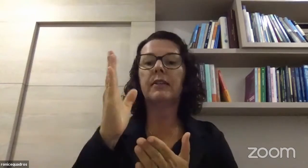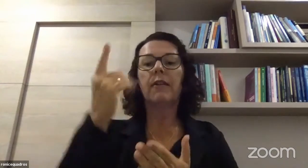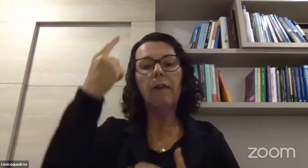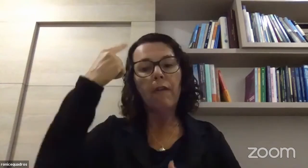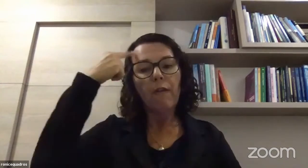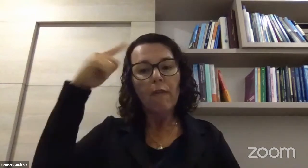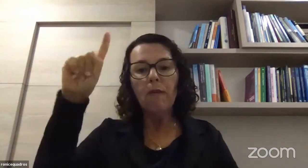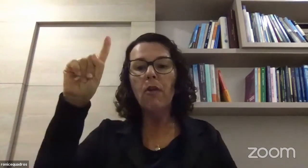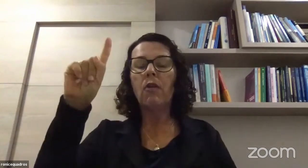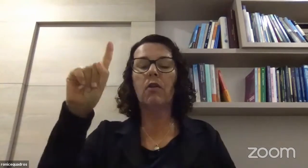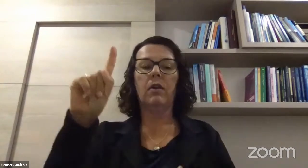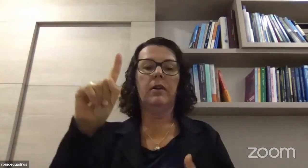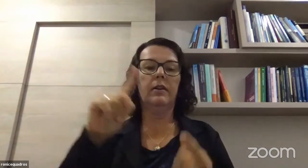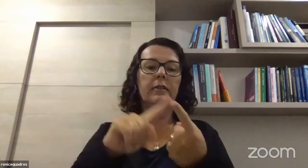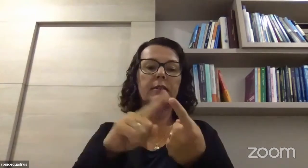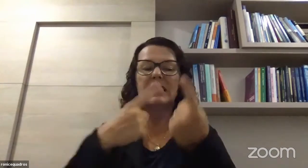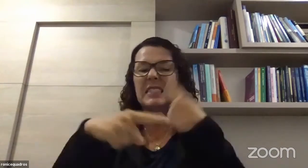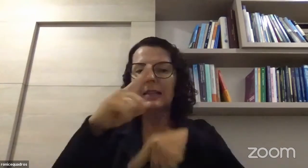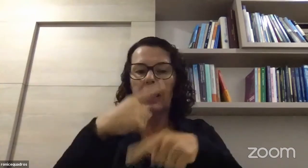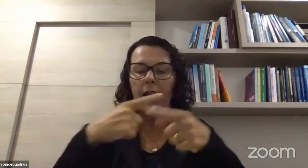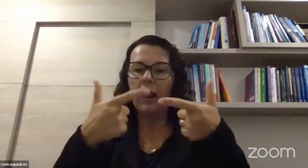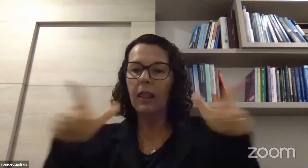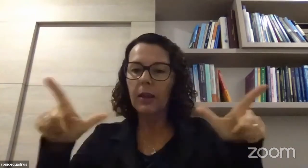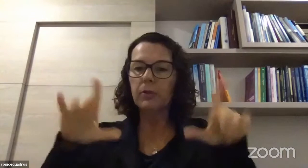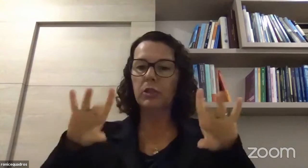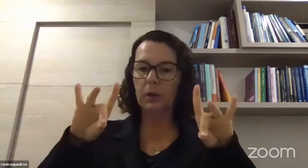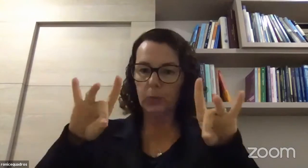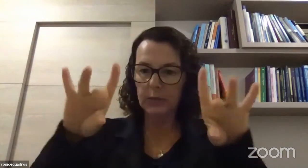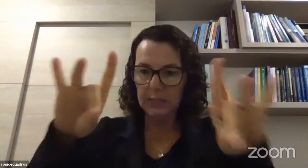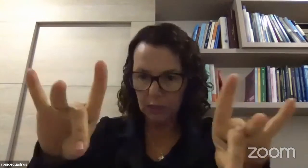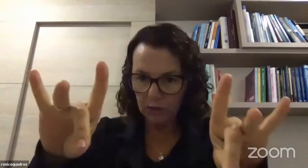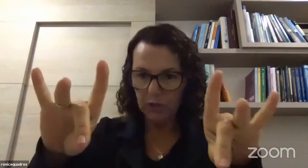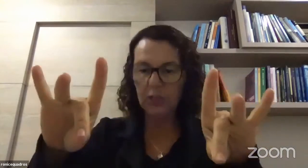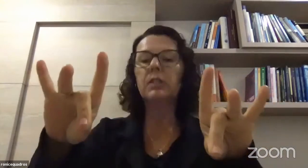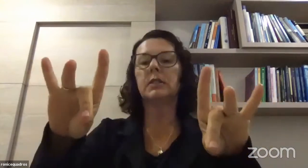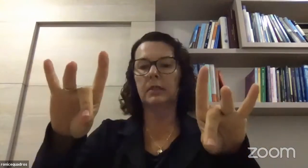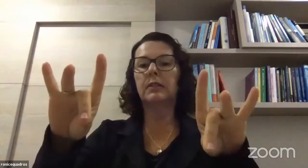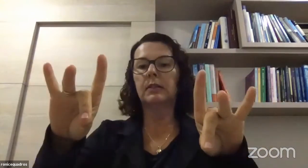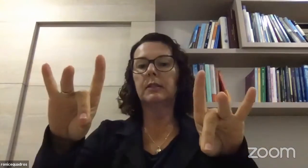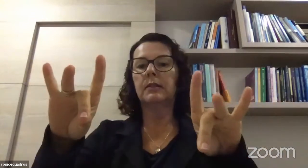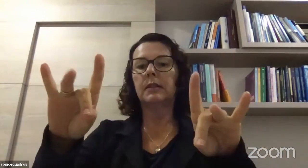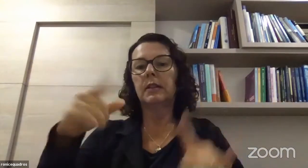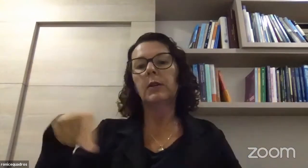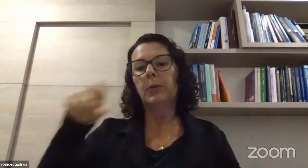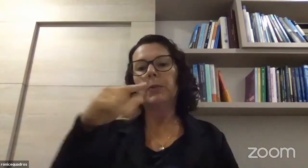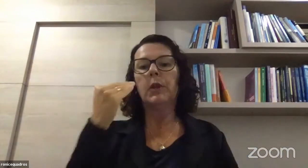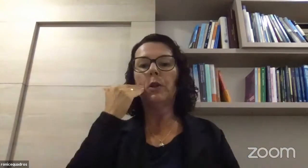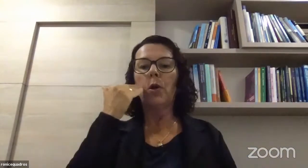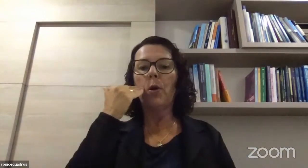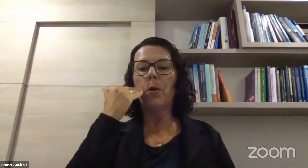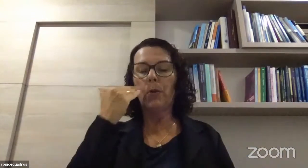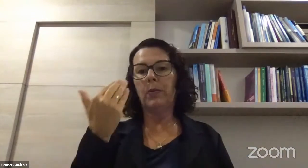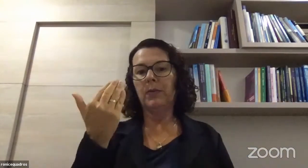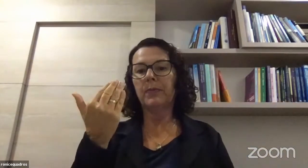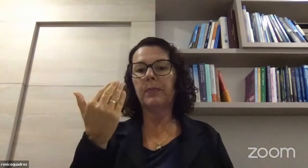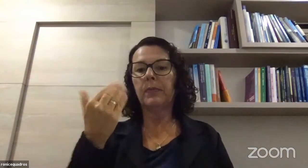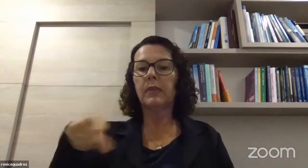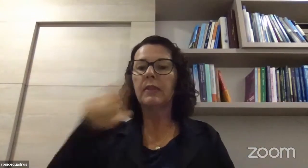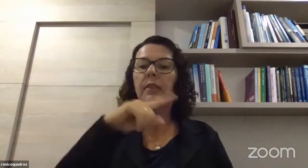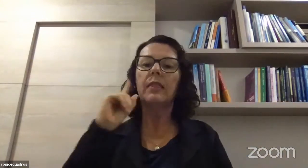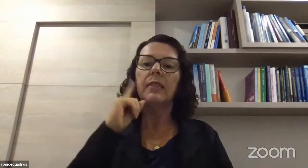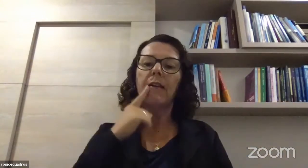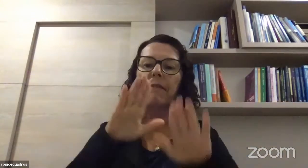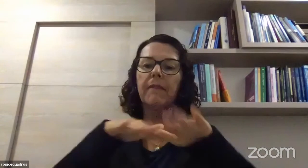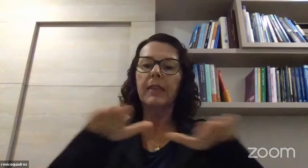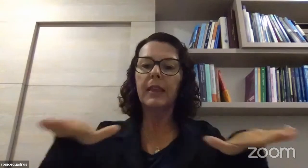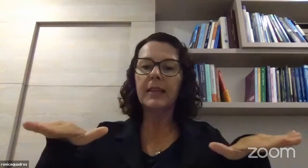I'm sure you are aware of WFD, the World Federation for the Deaf, and Sign Language Acquisition.